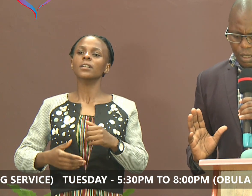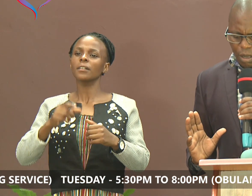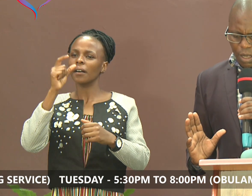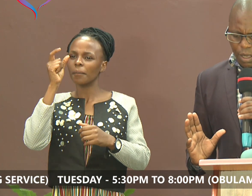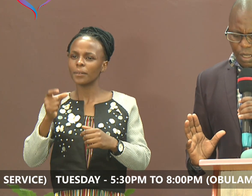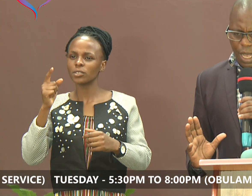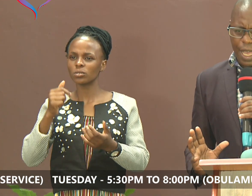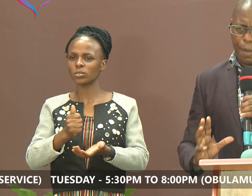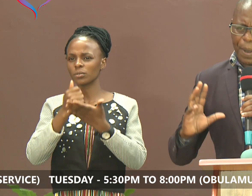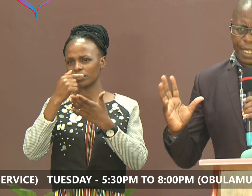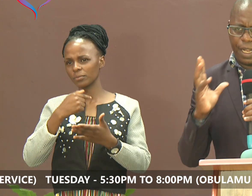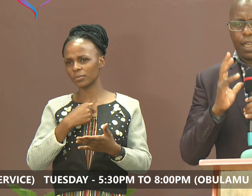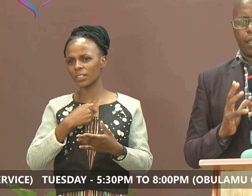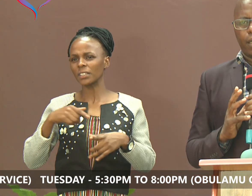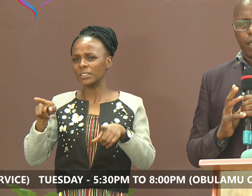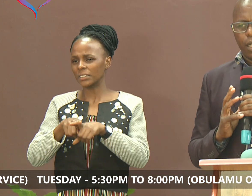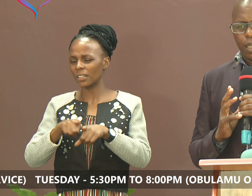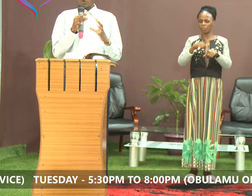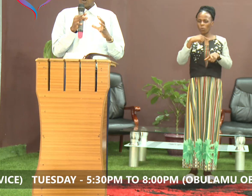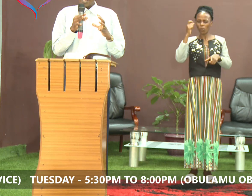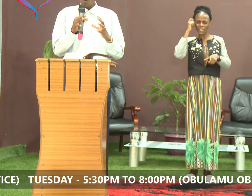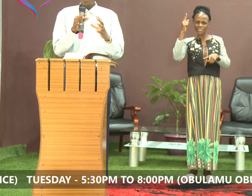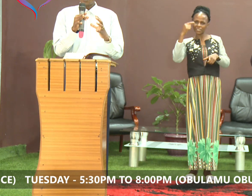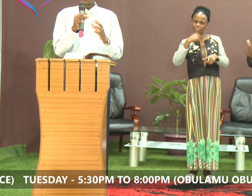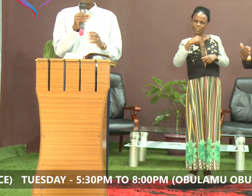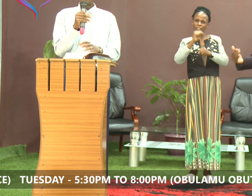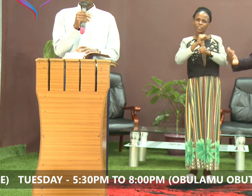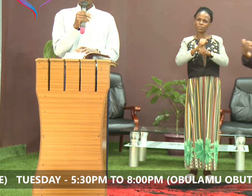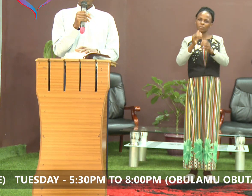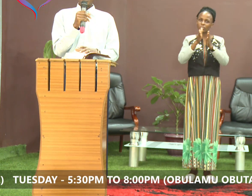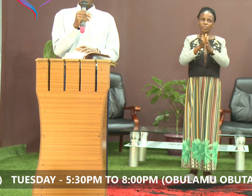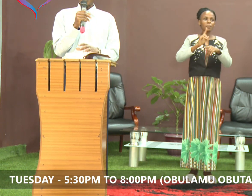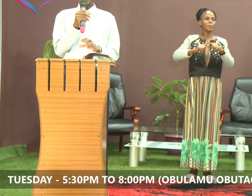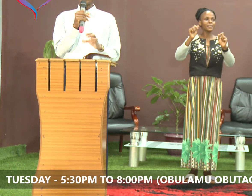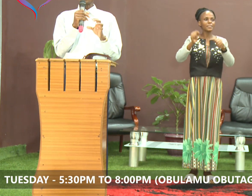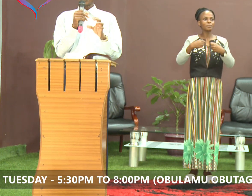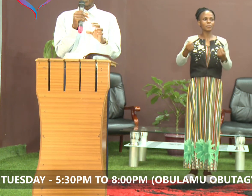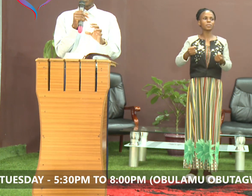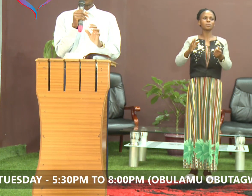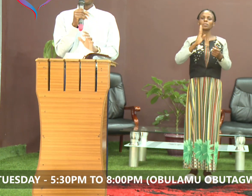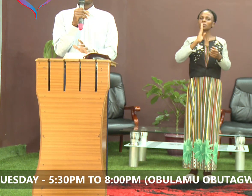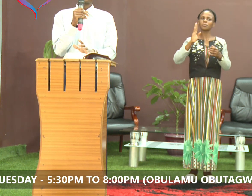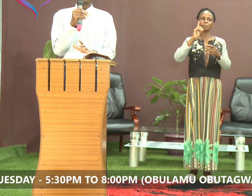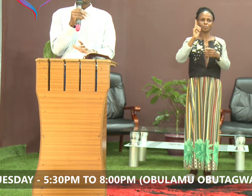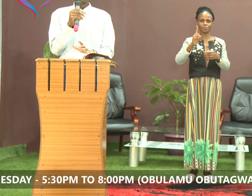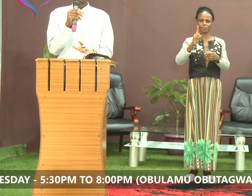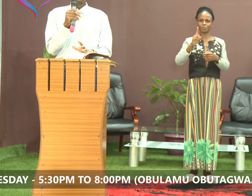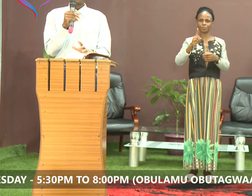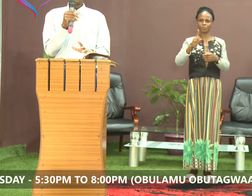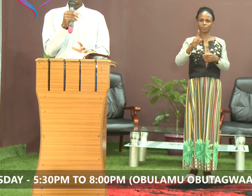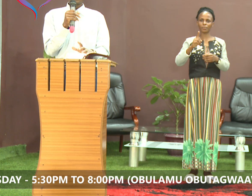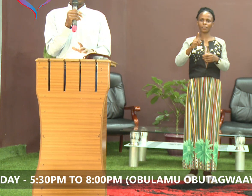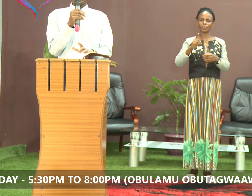muntu anyambako. And a partner. Atira gwe tukolera awamu. You're not becoming one. Na tetutuse kecho. So I start